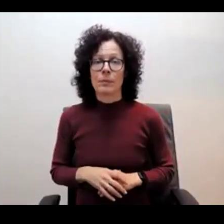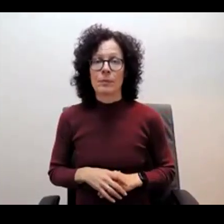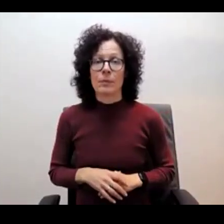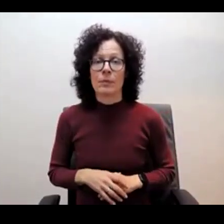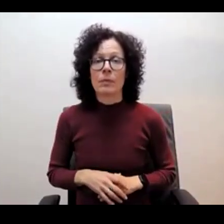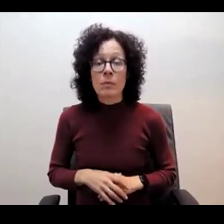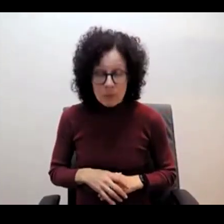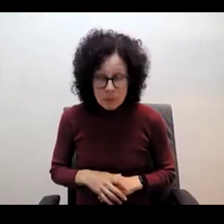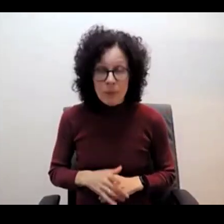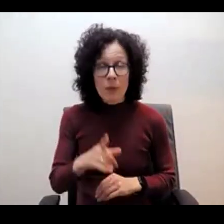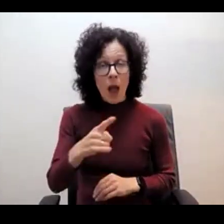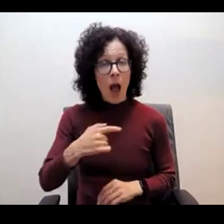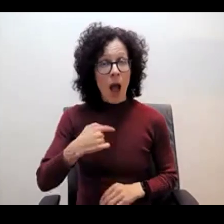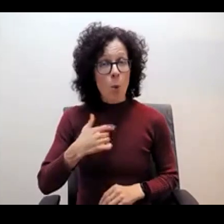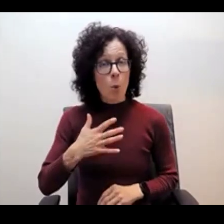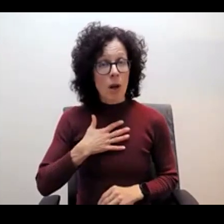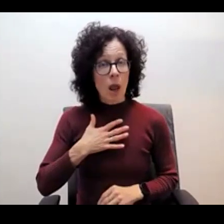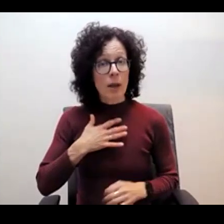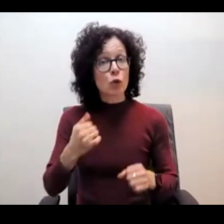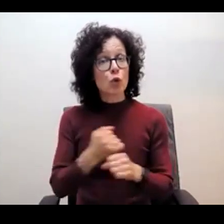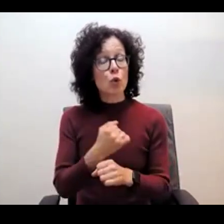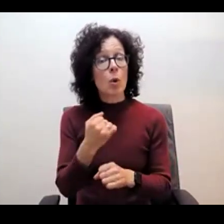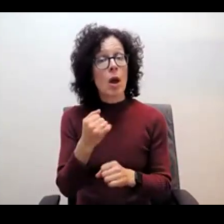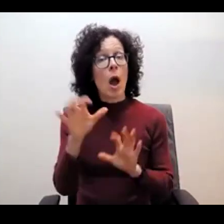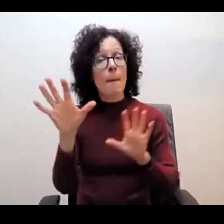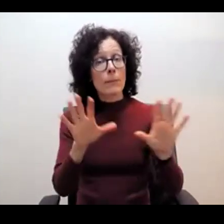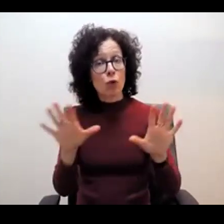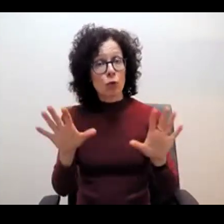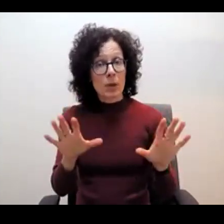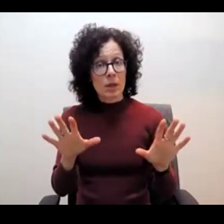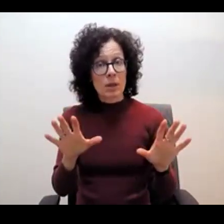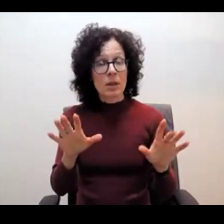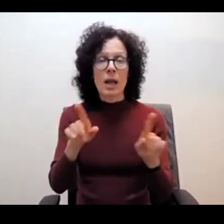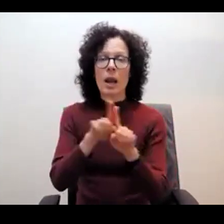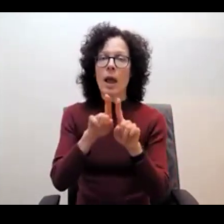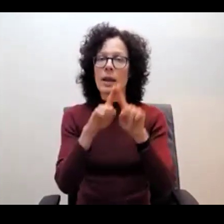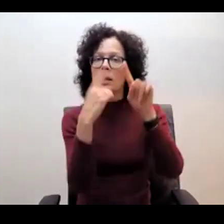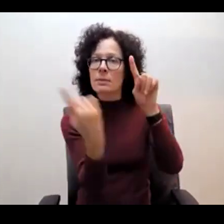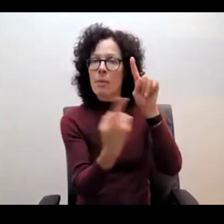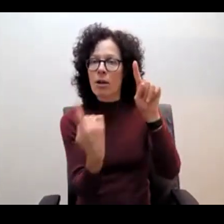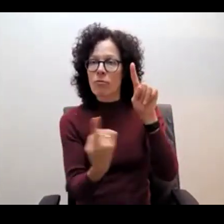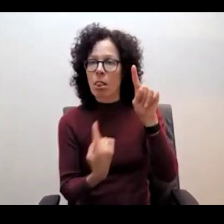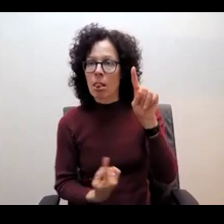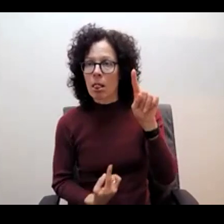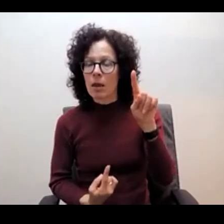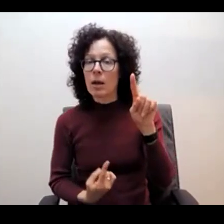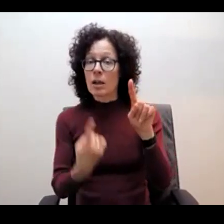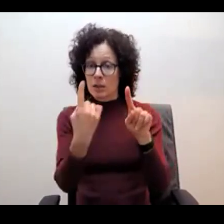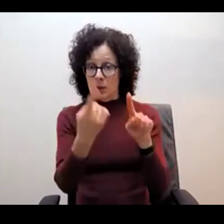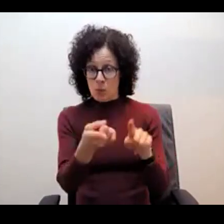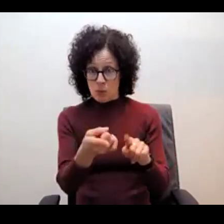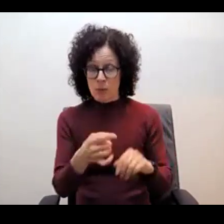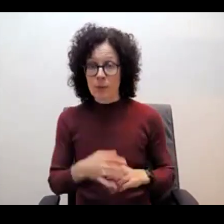I'd like to do a movement that combines some spiraling. And to do that, we take one hand on the